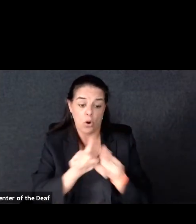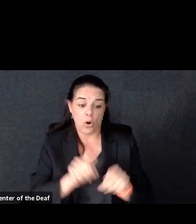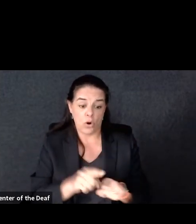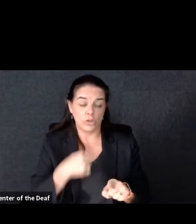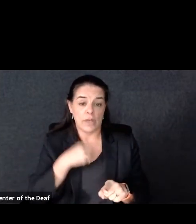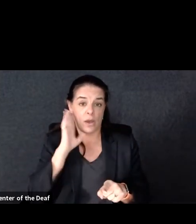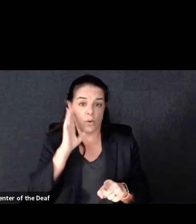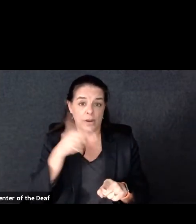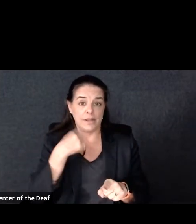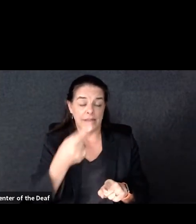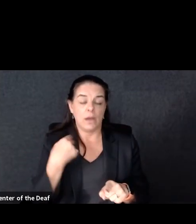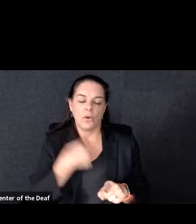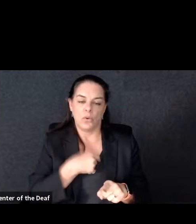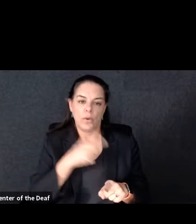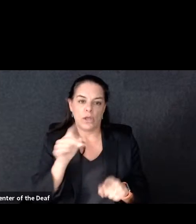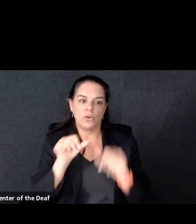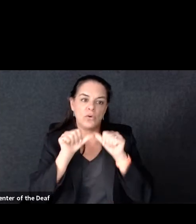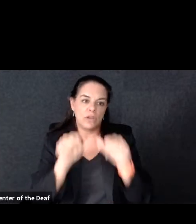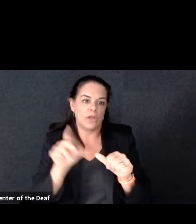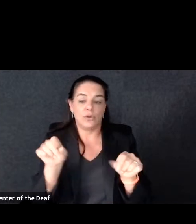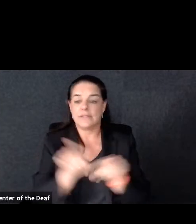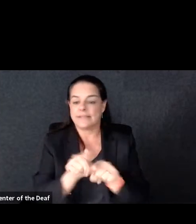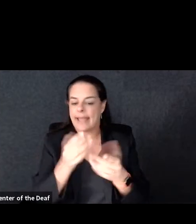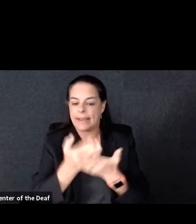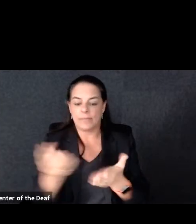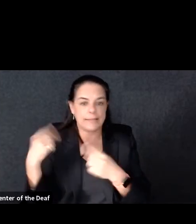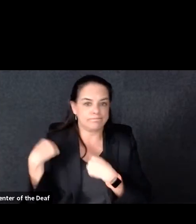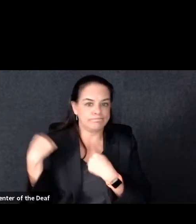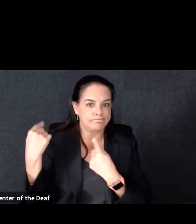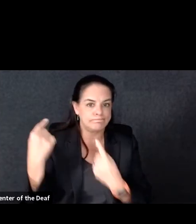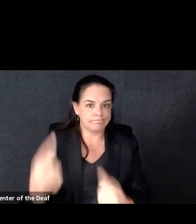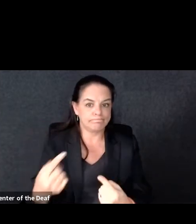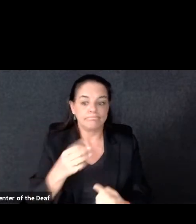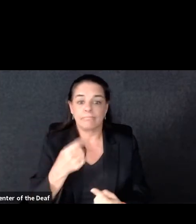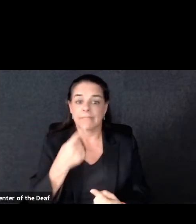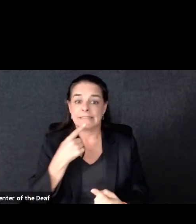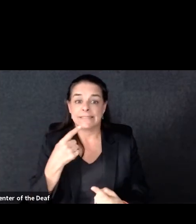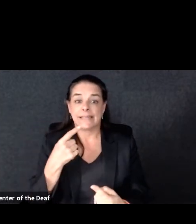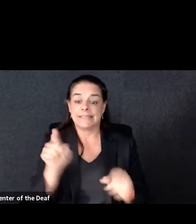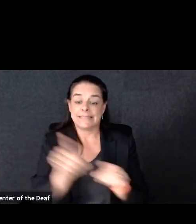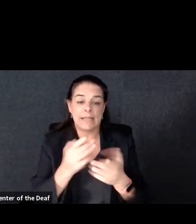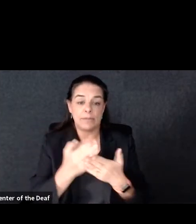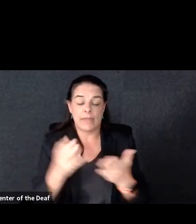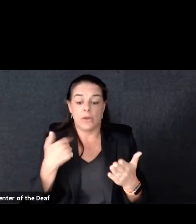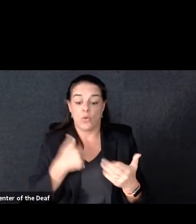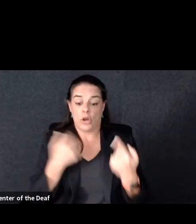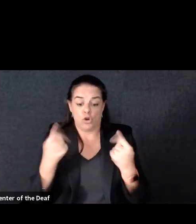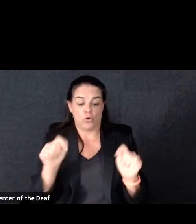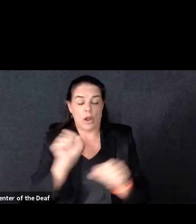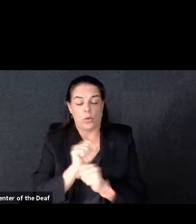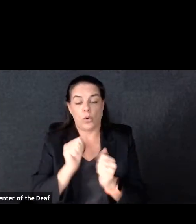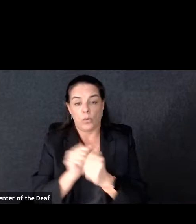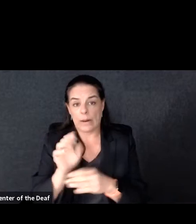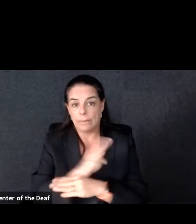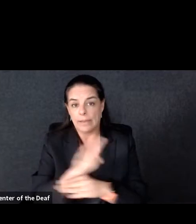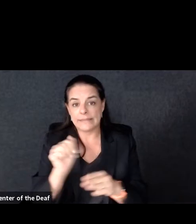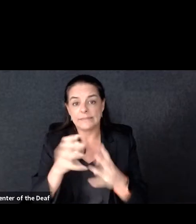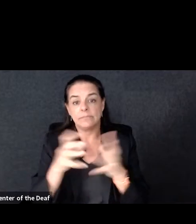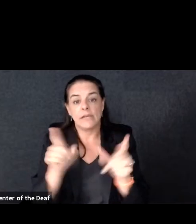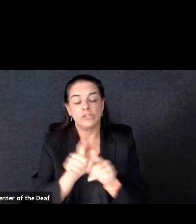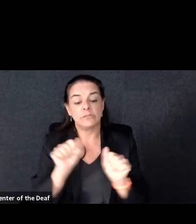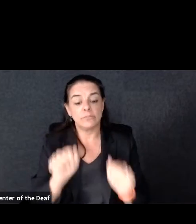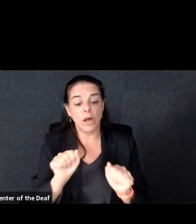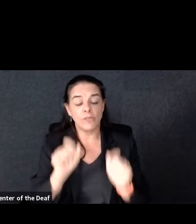we continue to do the same thing we've been doing and we've been saying that we're going to do. And so trying to work with the businesses as much as we can,